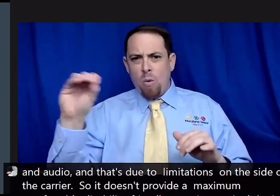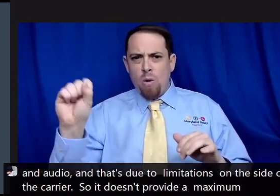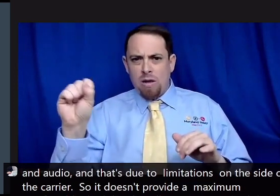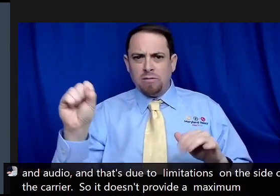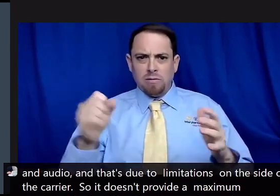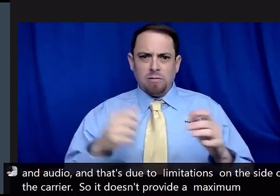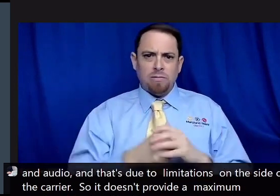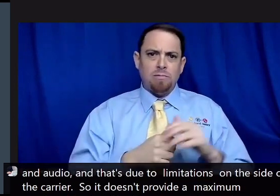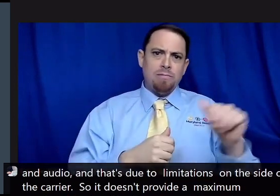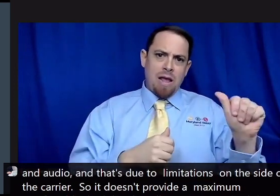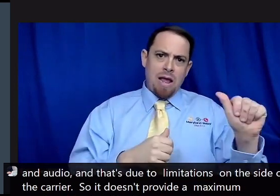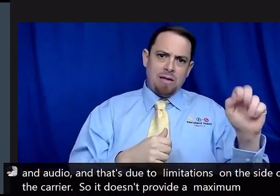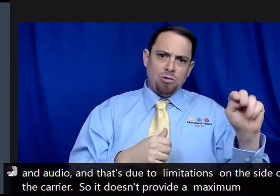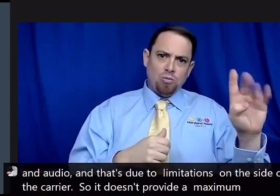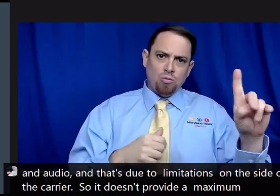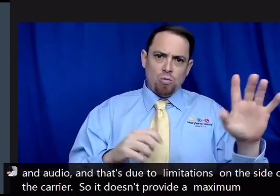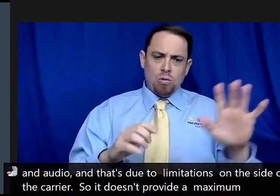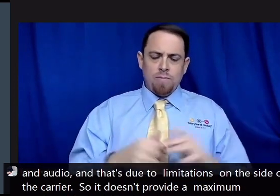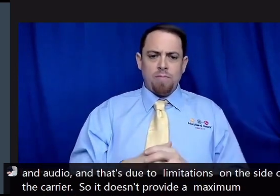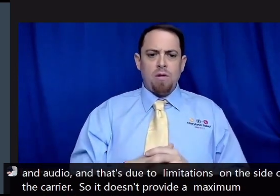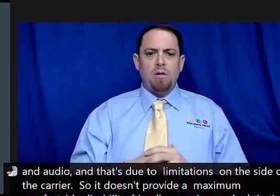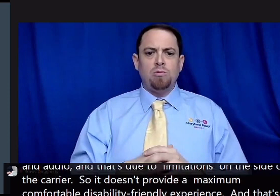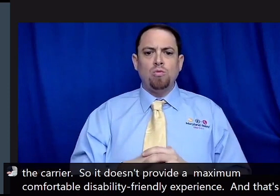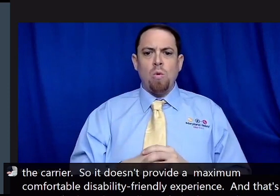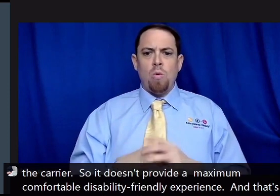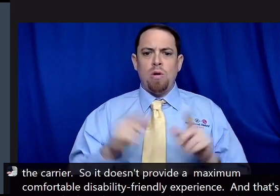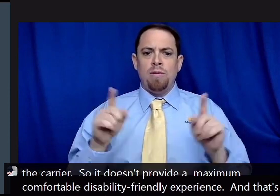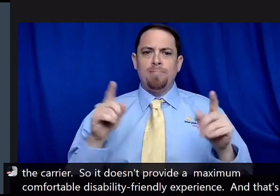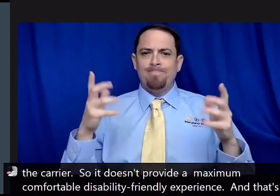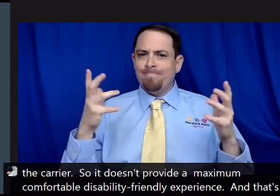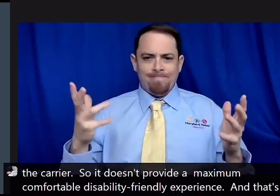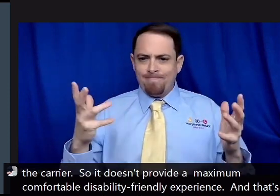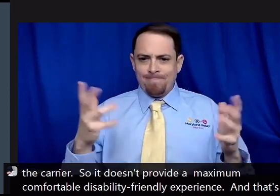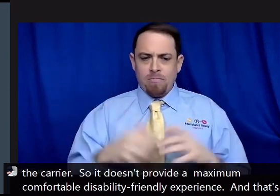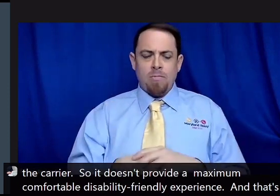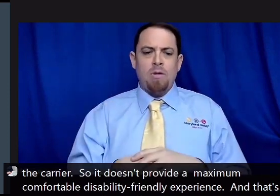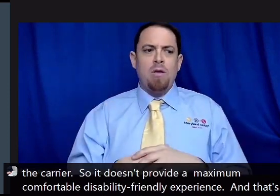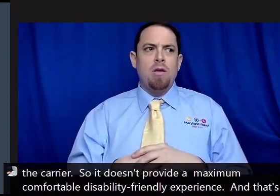regardless of whether you have an iOS operating system or an Android system.